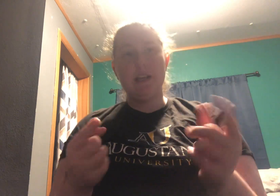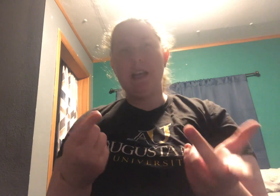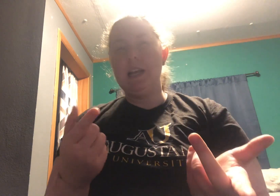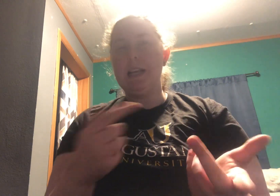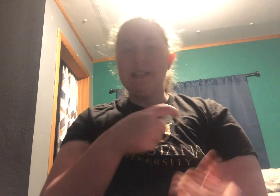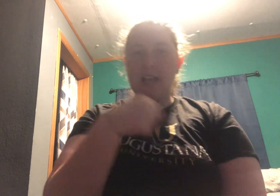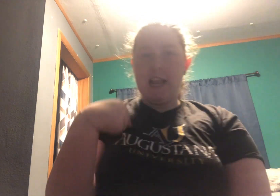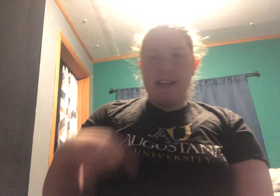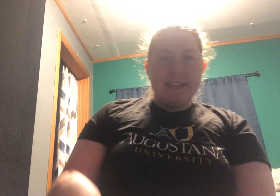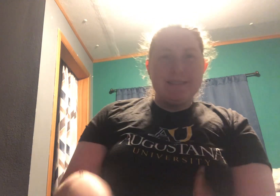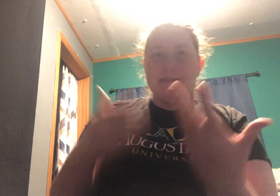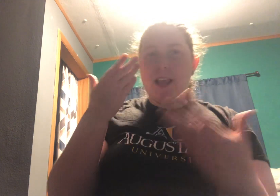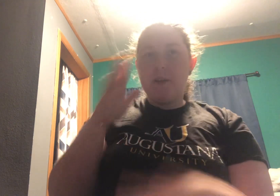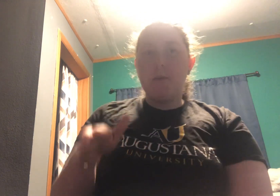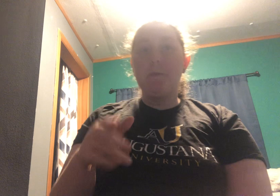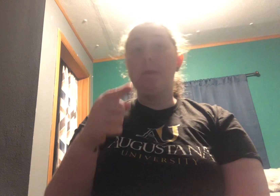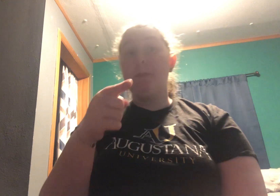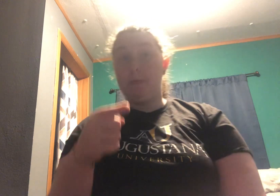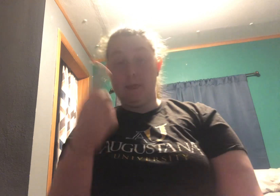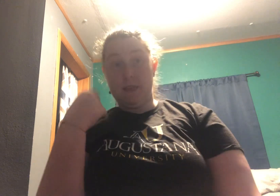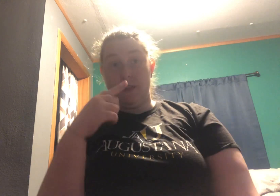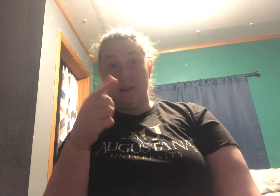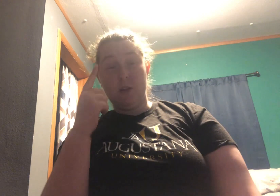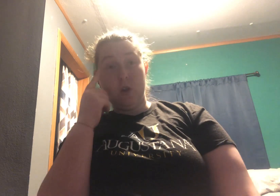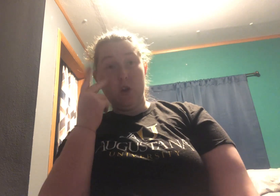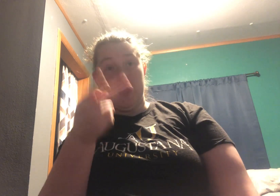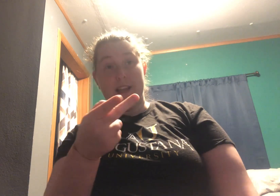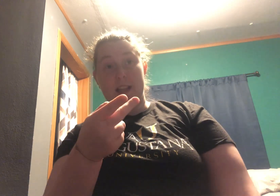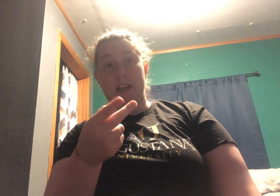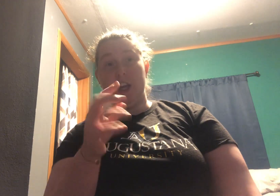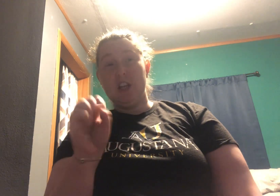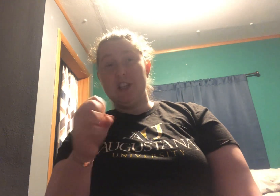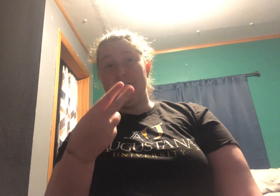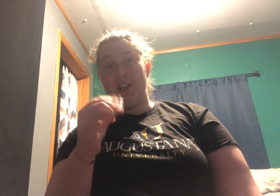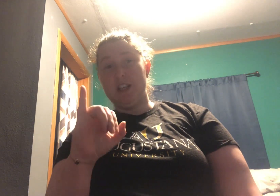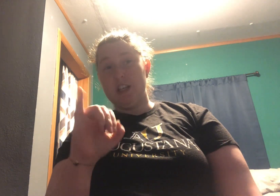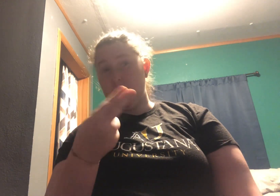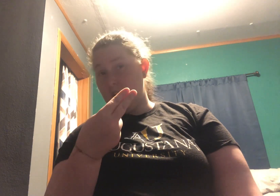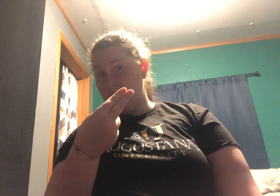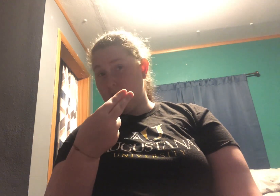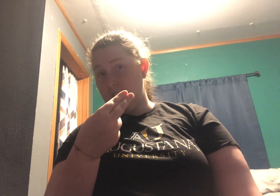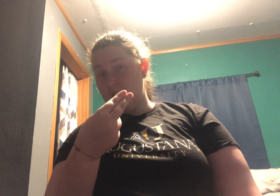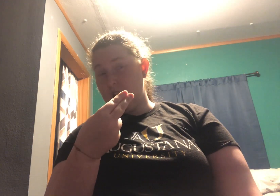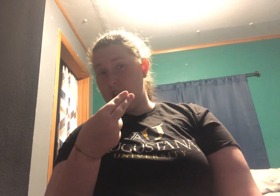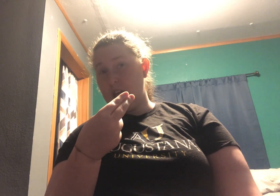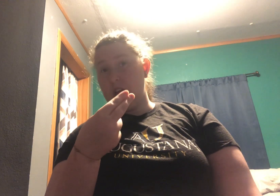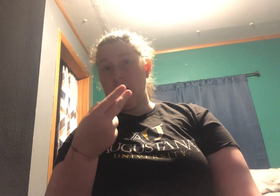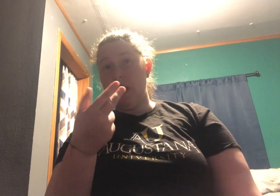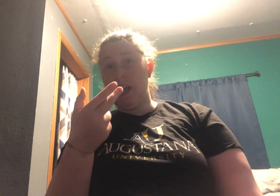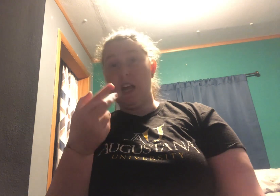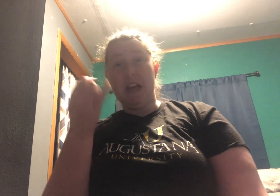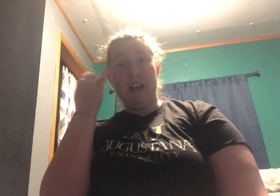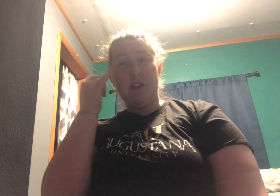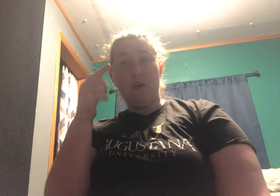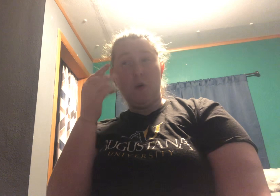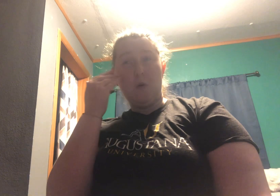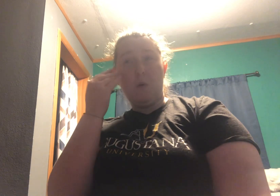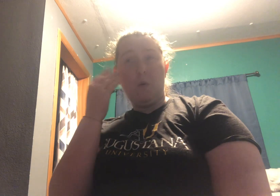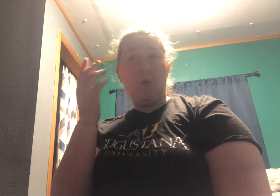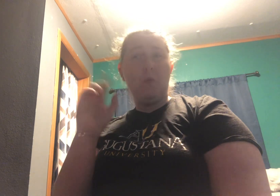Shi, with an H. I don't know. It looks a bit weird. I don't know if you know where these dogs come from. If you know why this is I